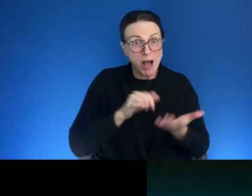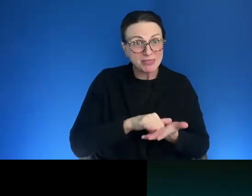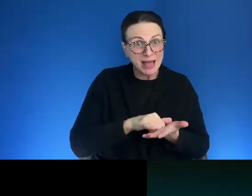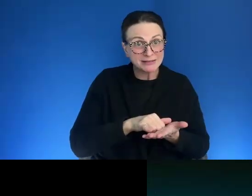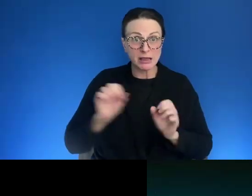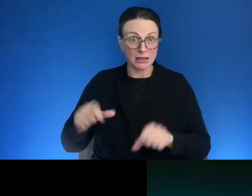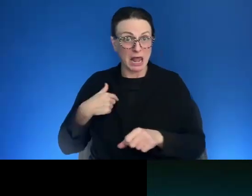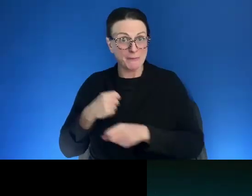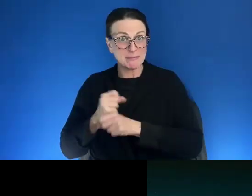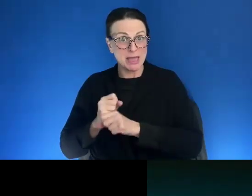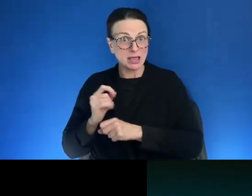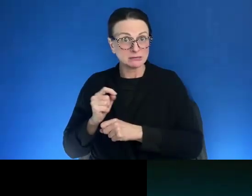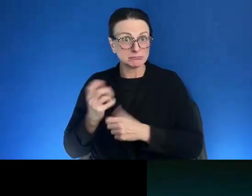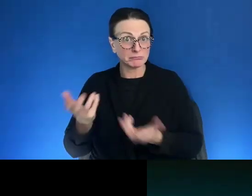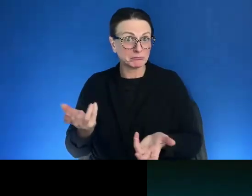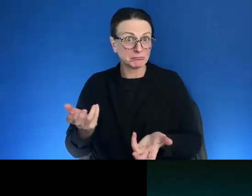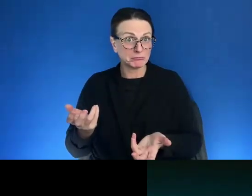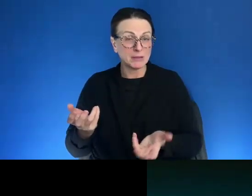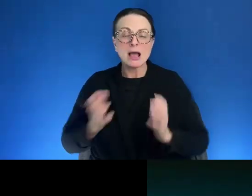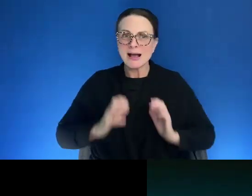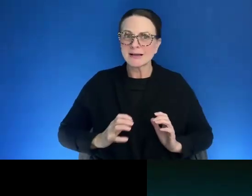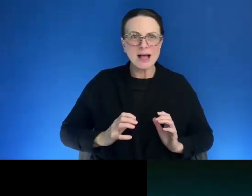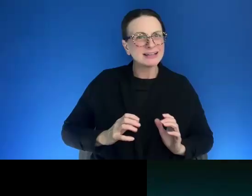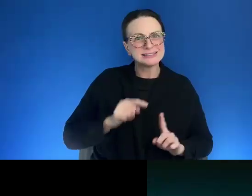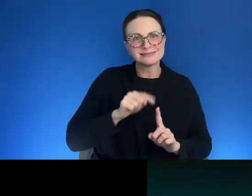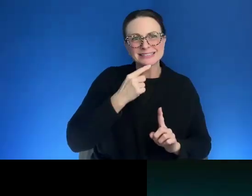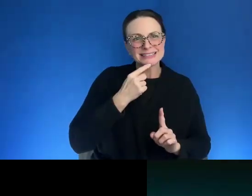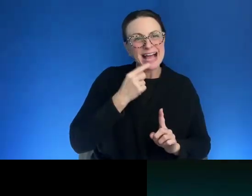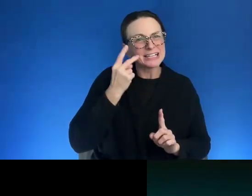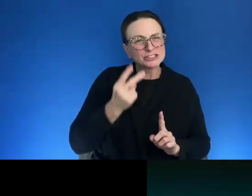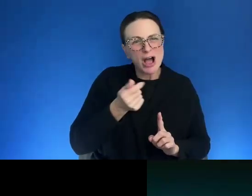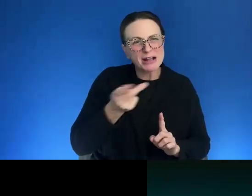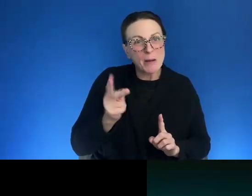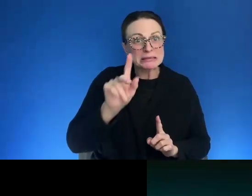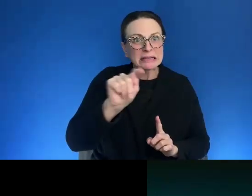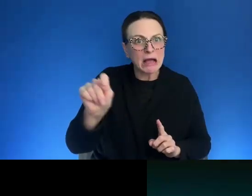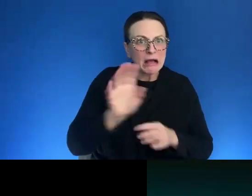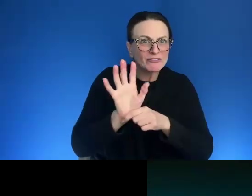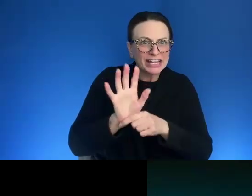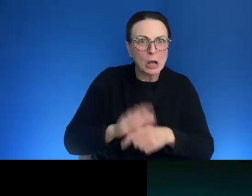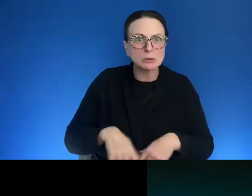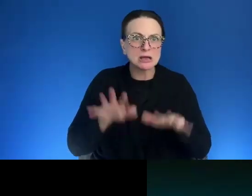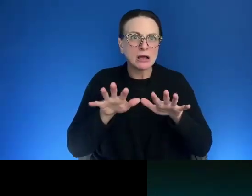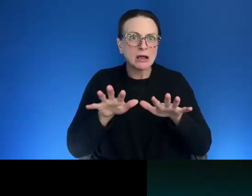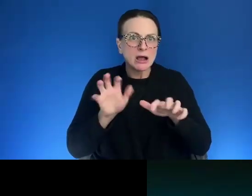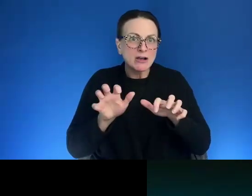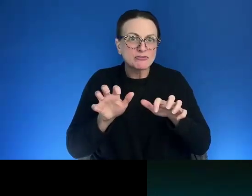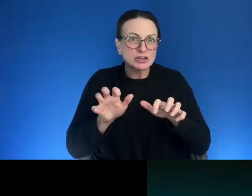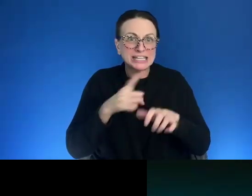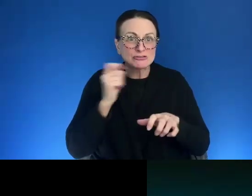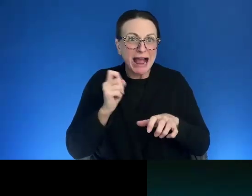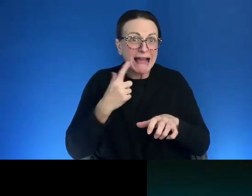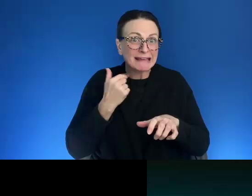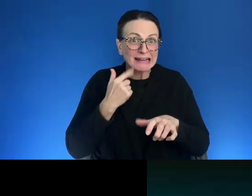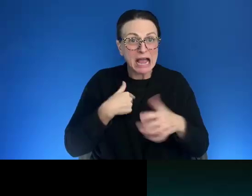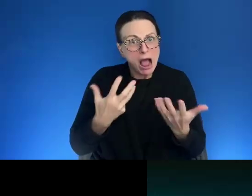I make it? I had a client who's like, hey, I saw a couple TikTok videos on freeze drying candy.